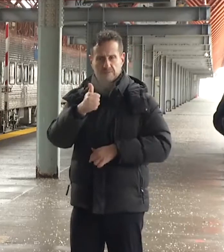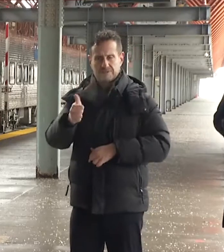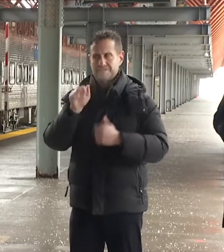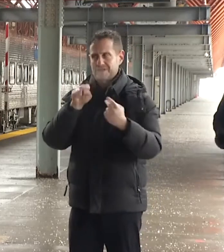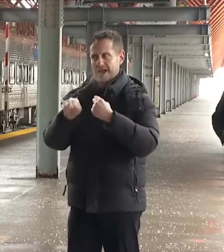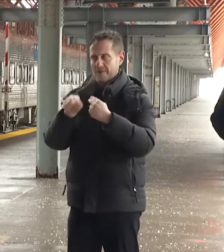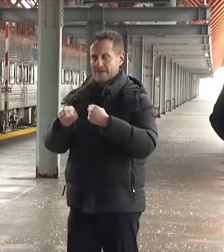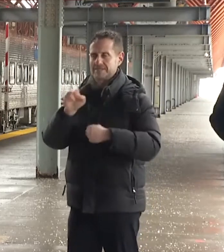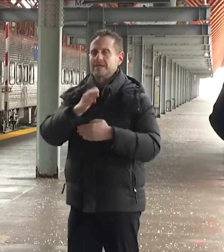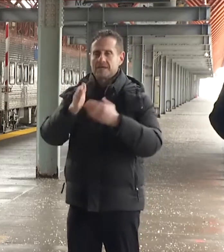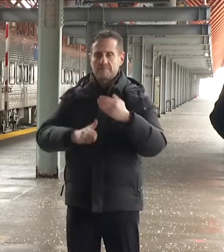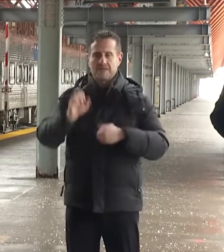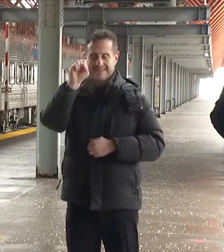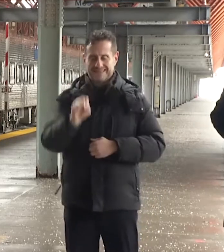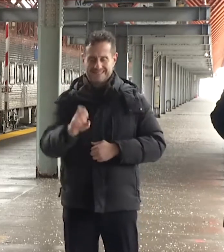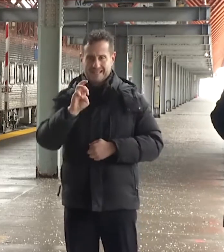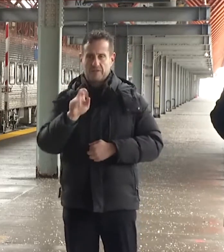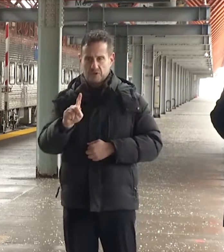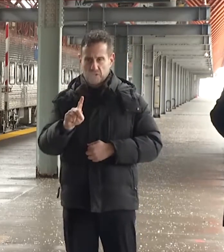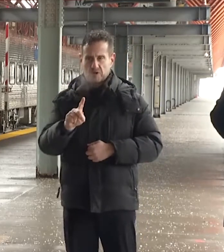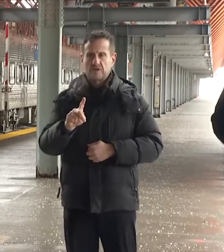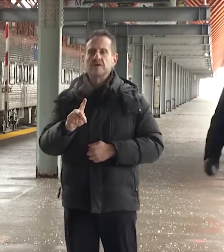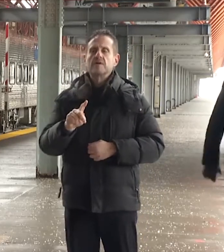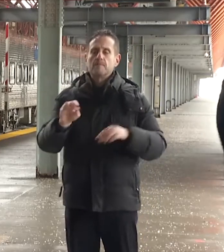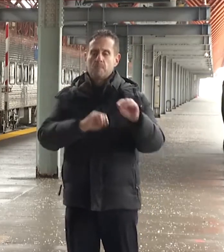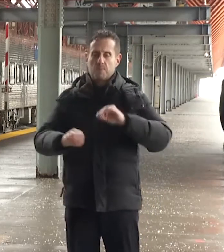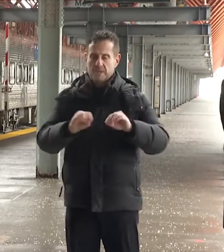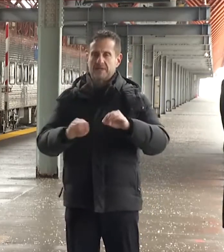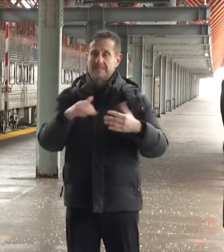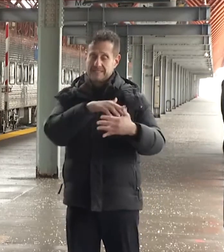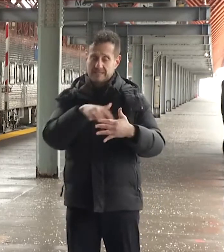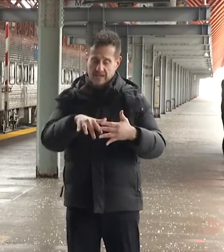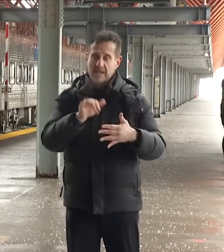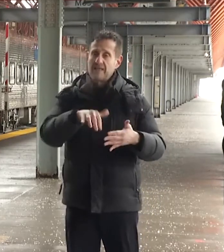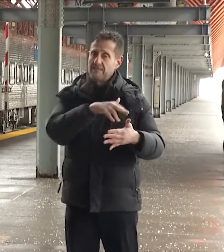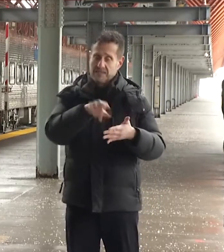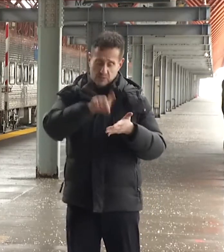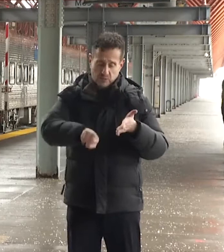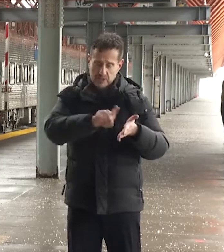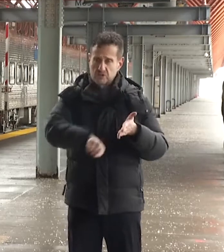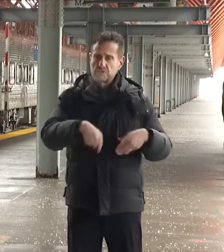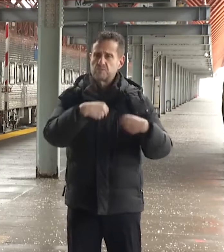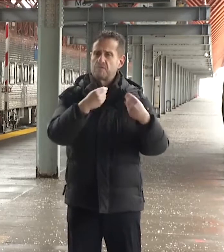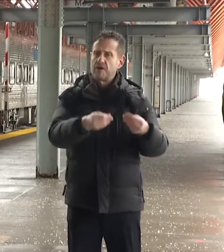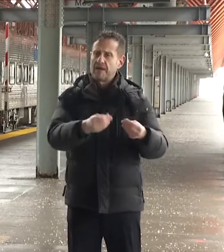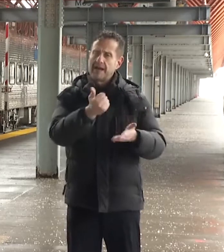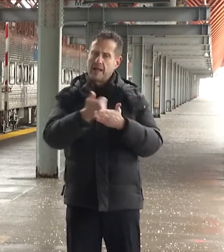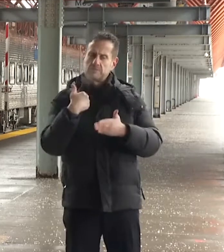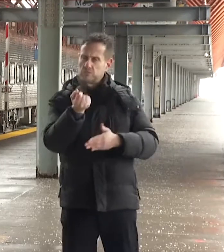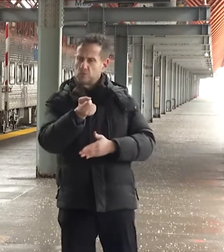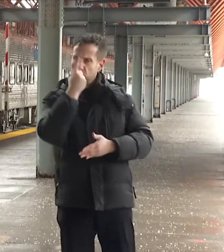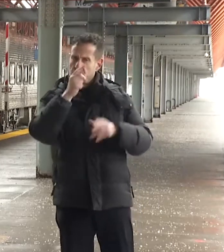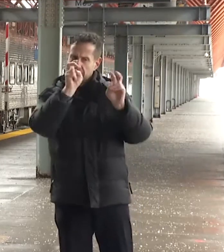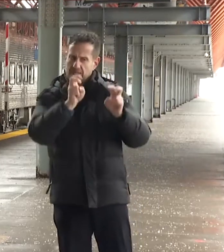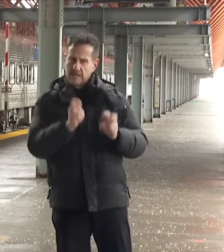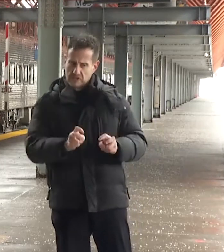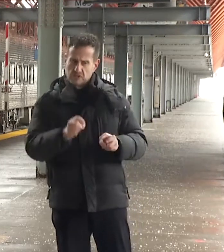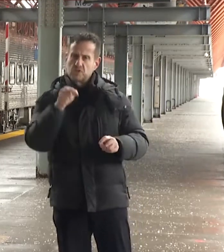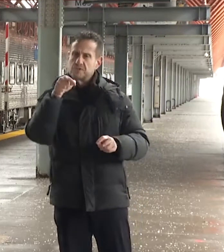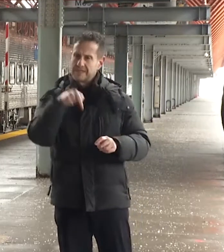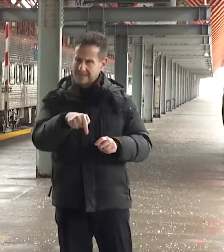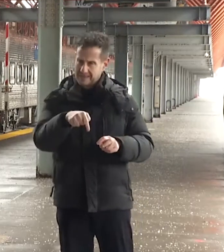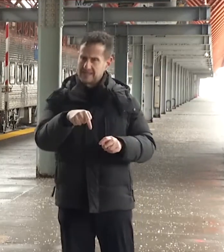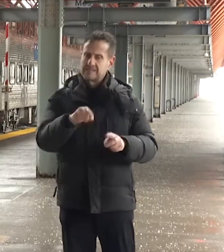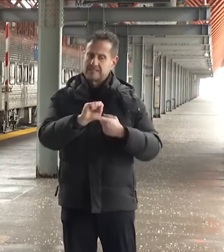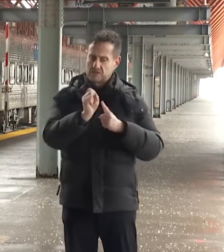Cook Mobility Study, and this is the study that provided the fundamental understanding of the issues that this area faces